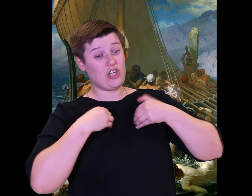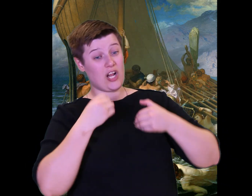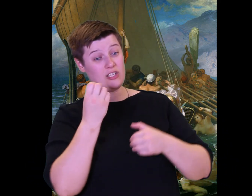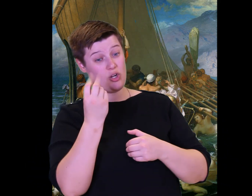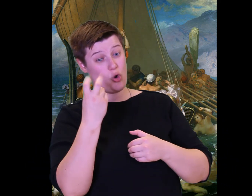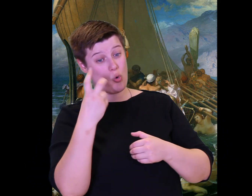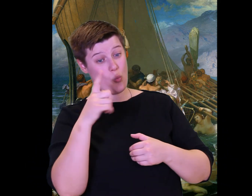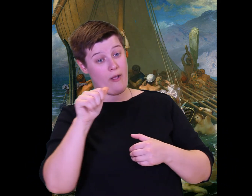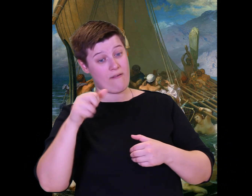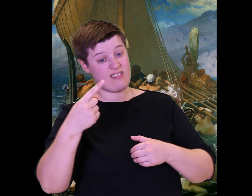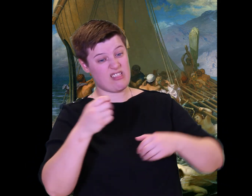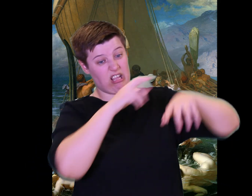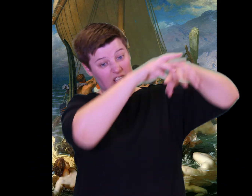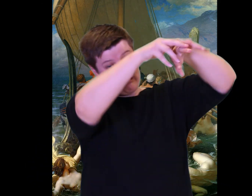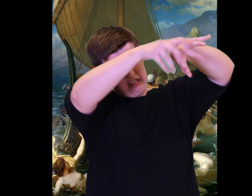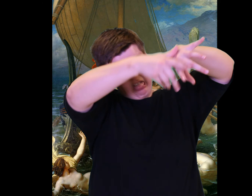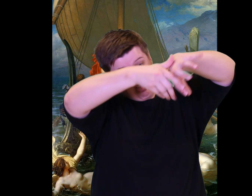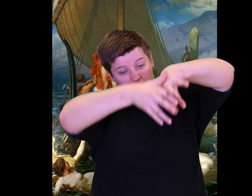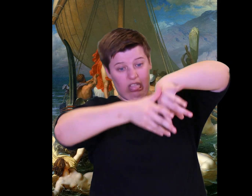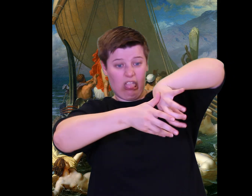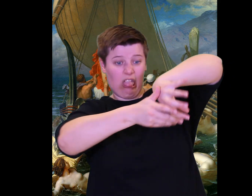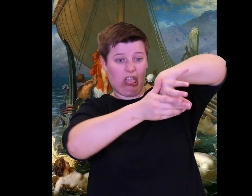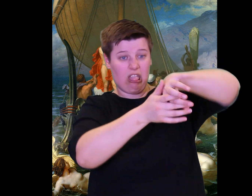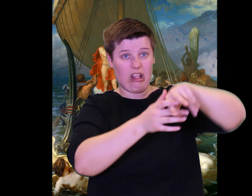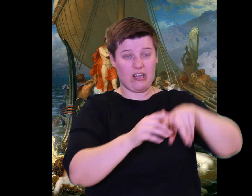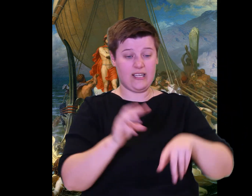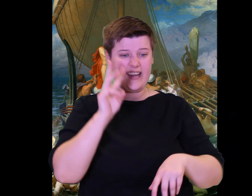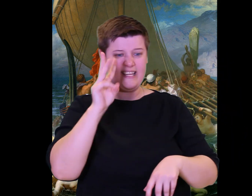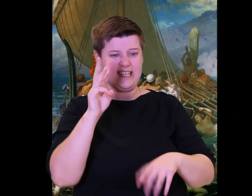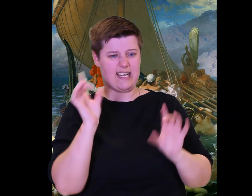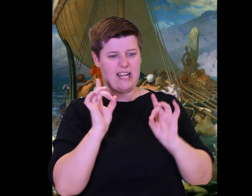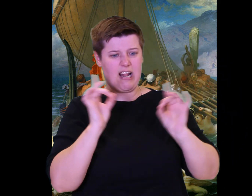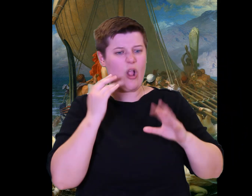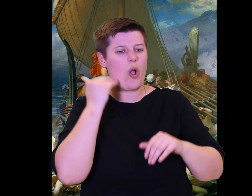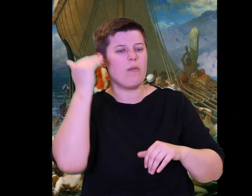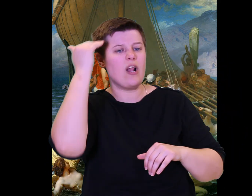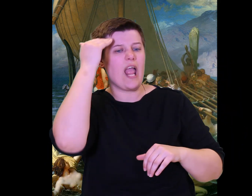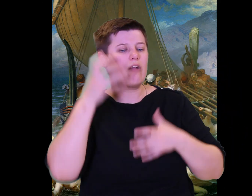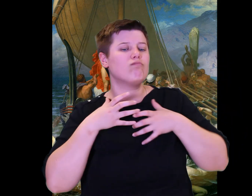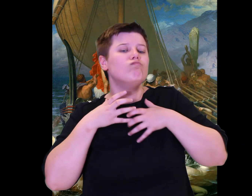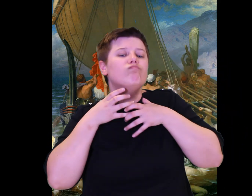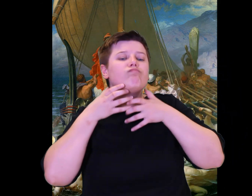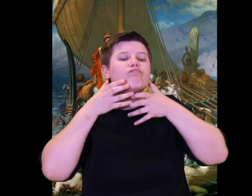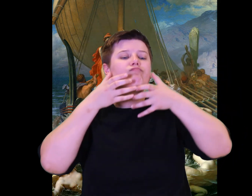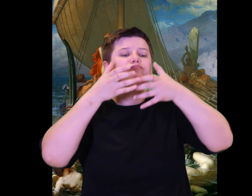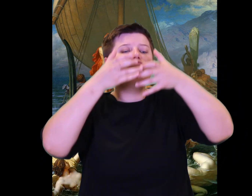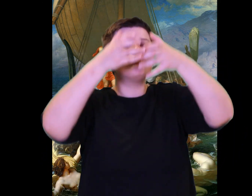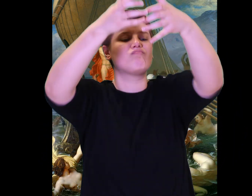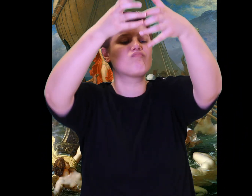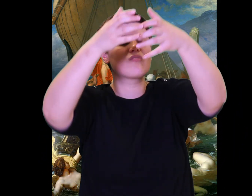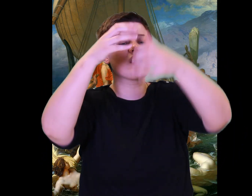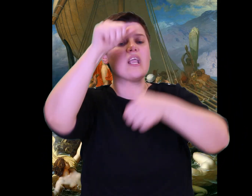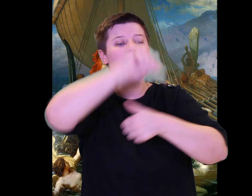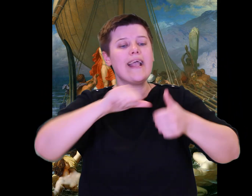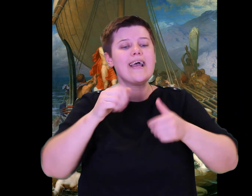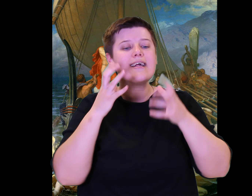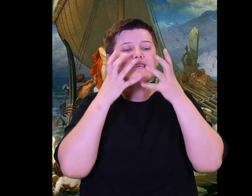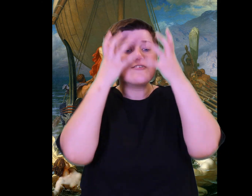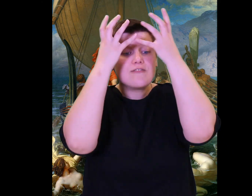firmer knots. Once your ships have passed the dreaded sirens, you will meet two rocks. One